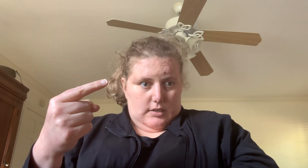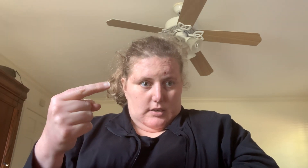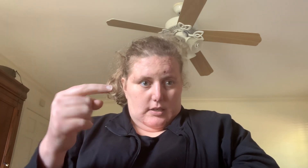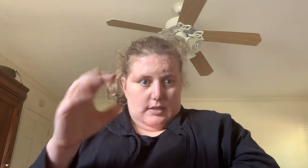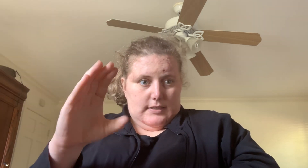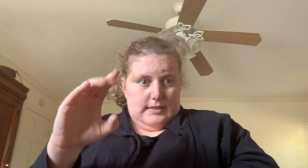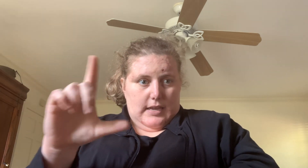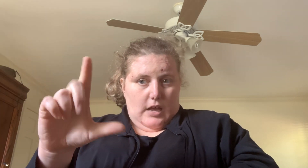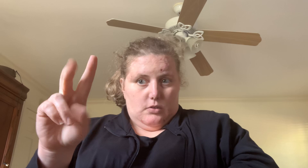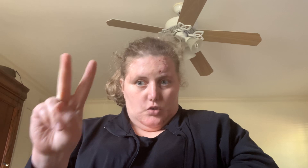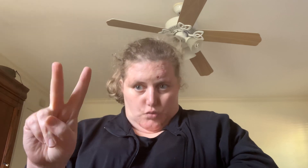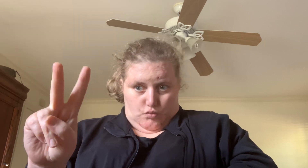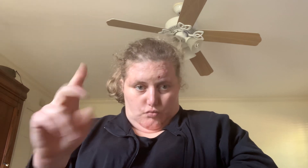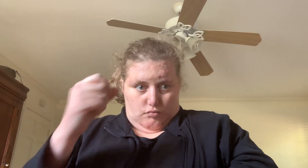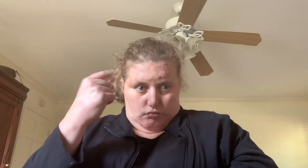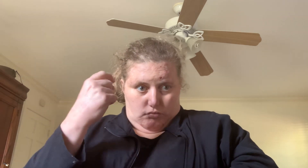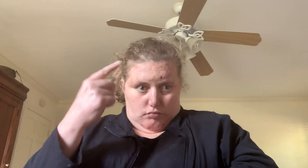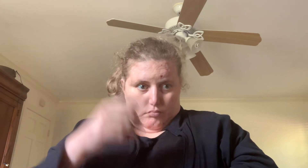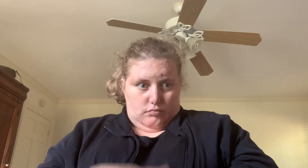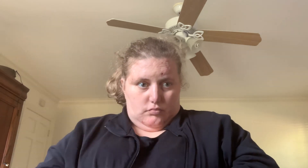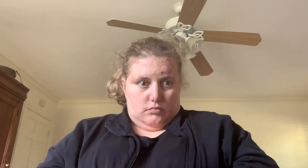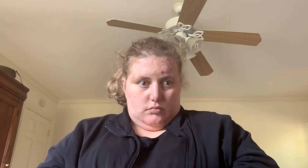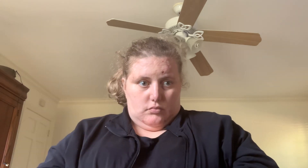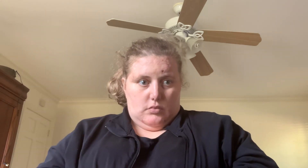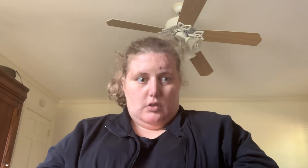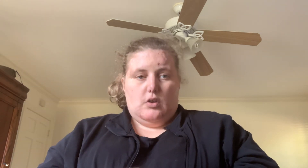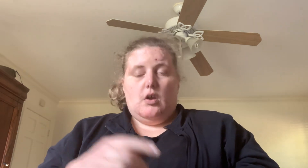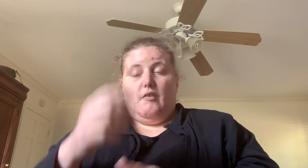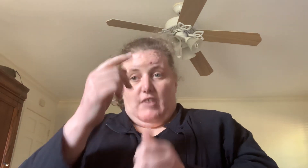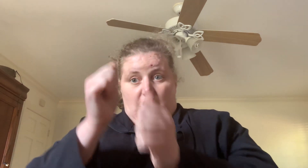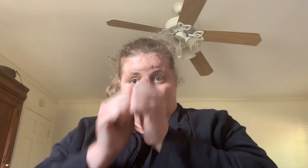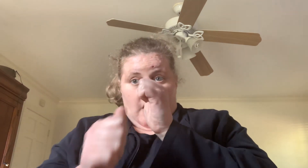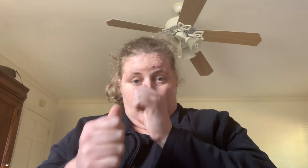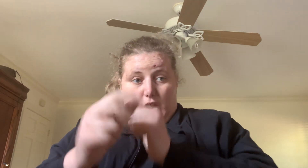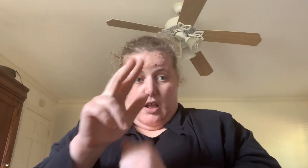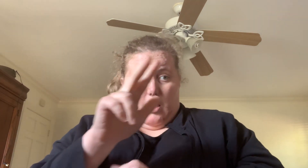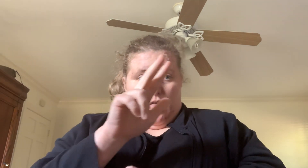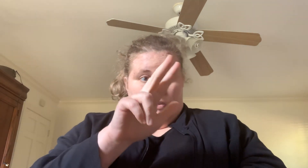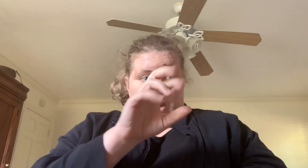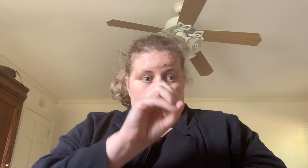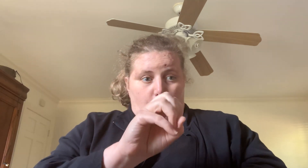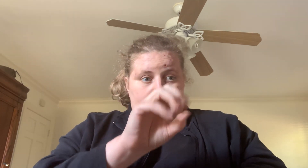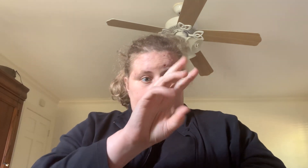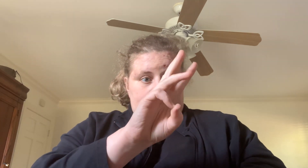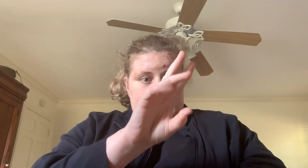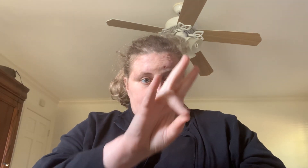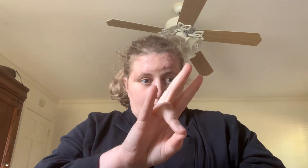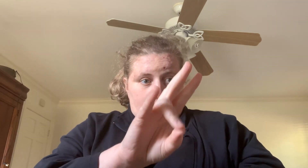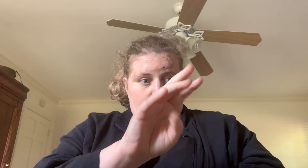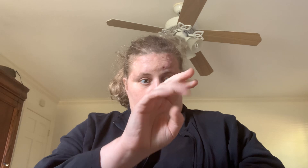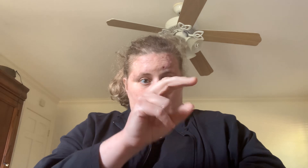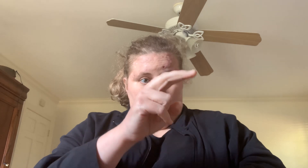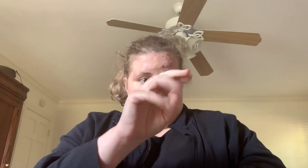MgCl2. So what that tells us is for every 3.67 moles of HCl, we produce